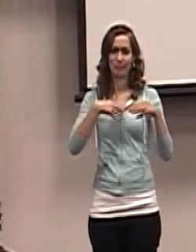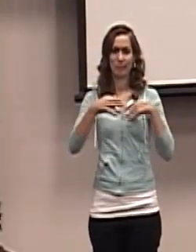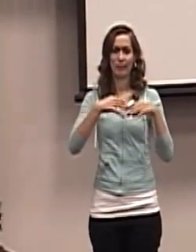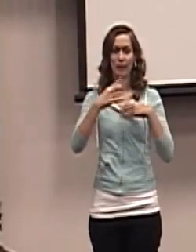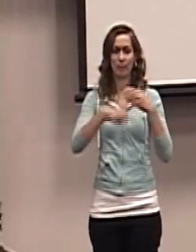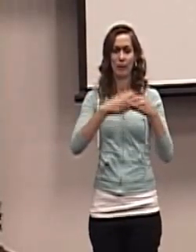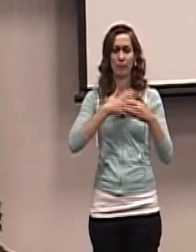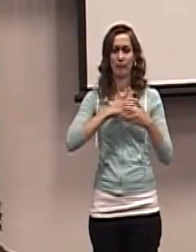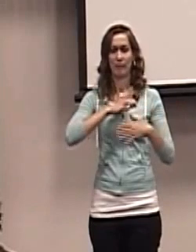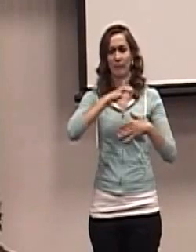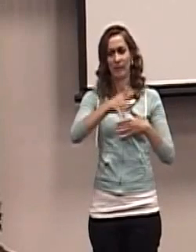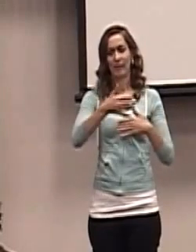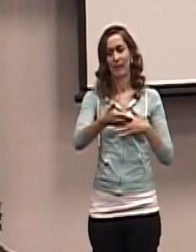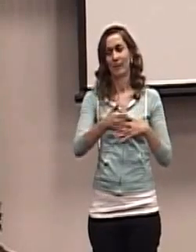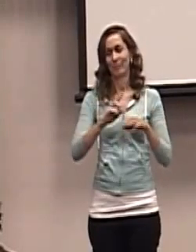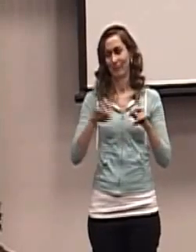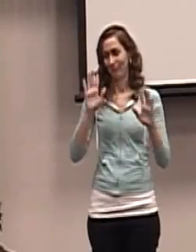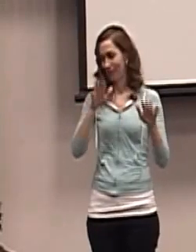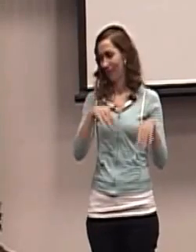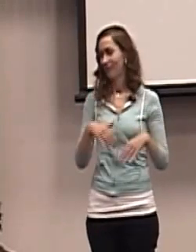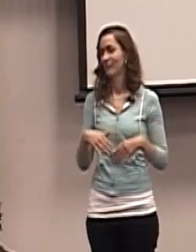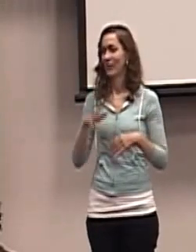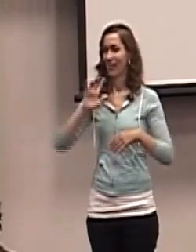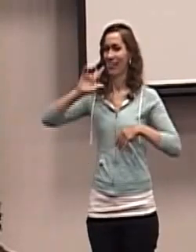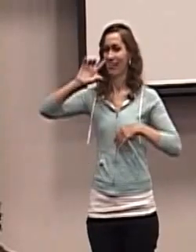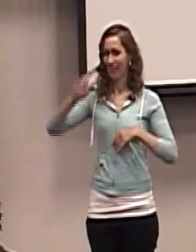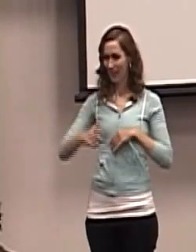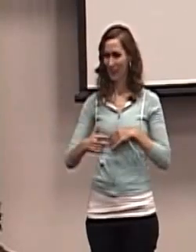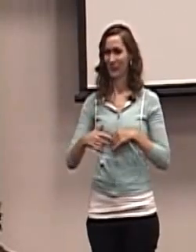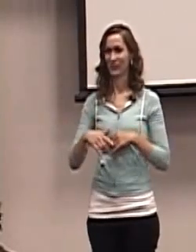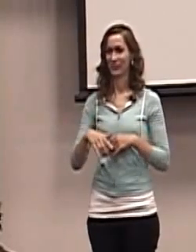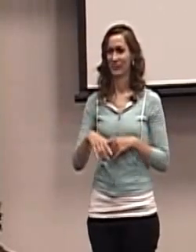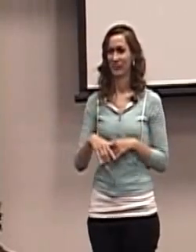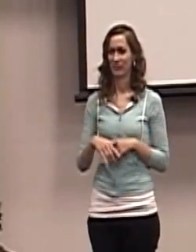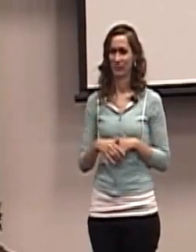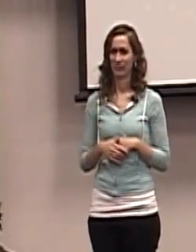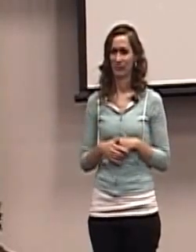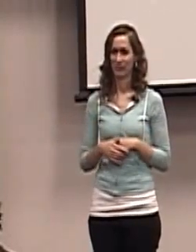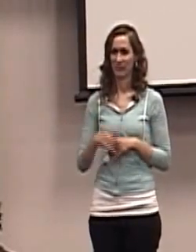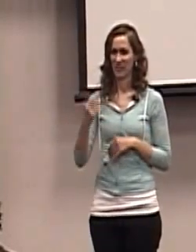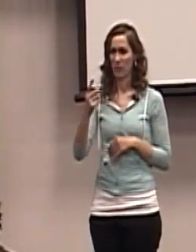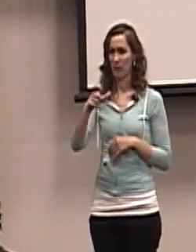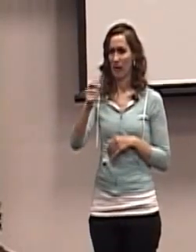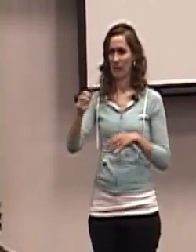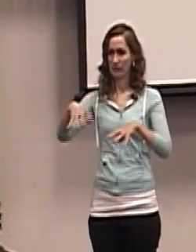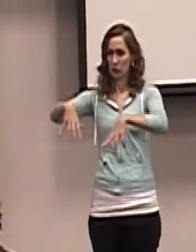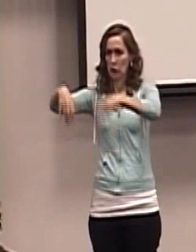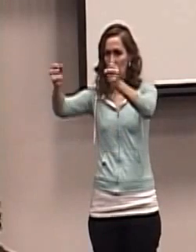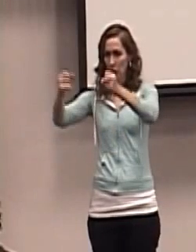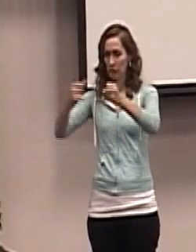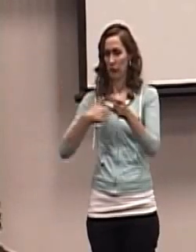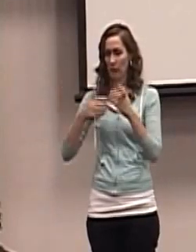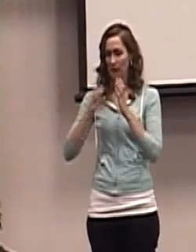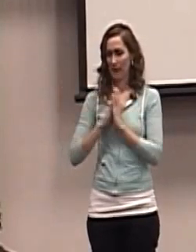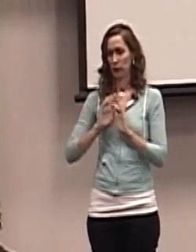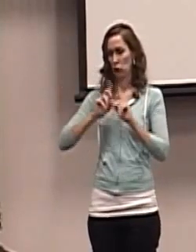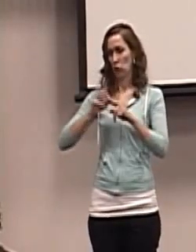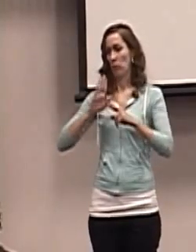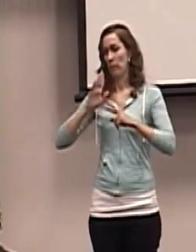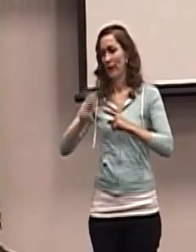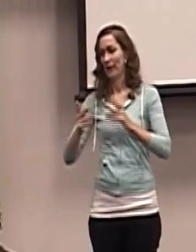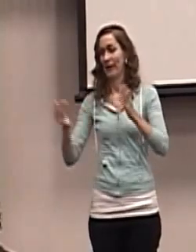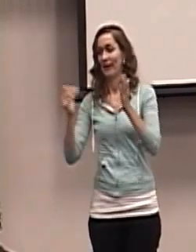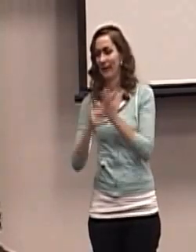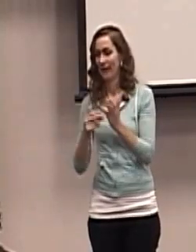had. Later on, after it had changed hands, I was asked to come back, and I spoke at a communist high